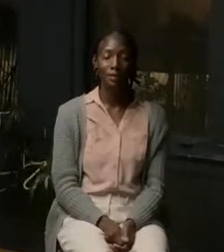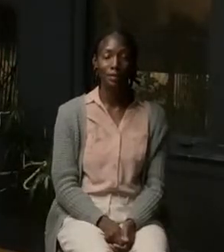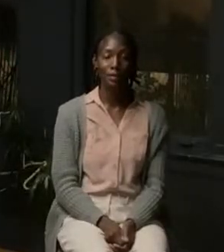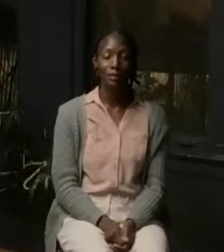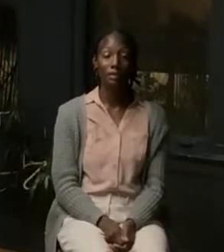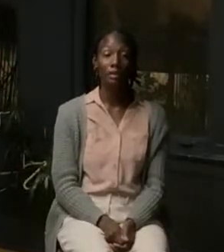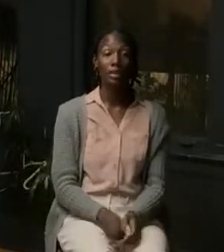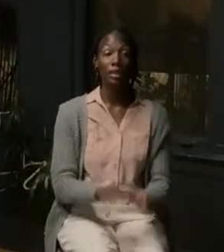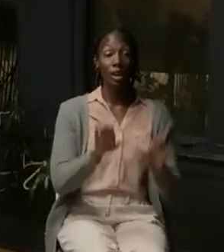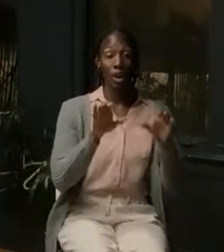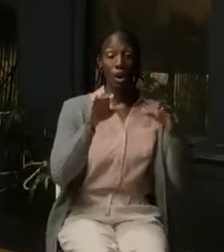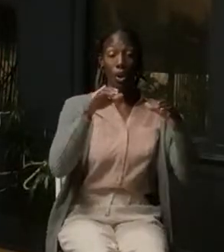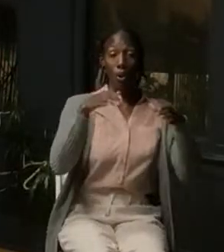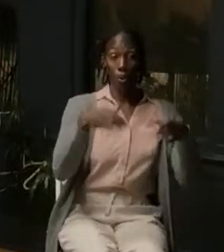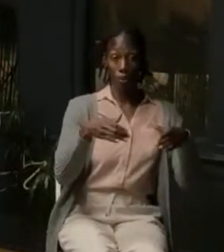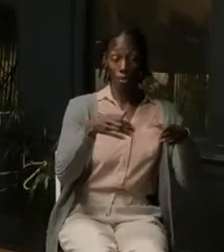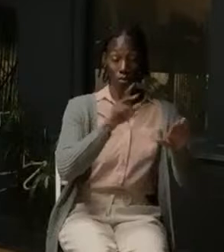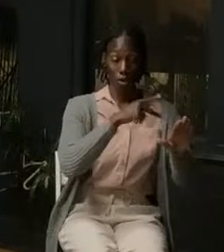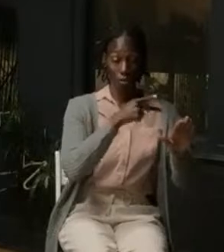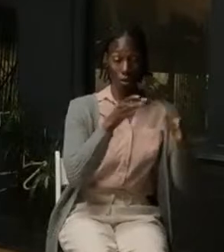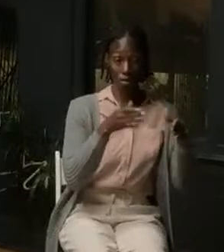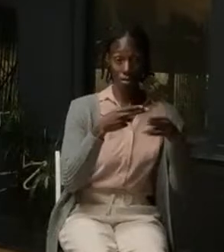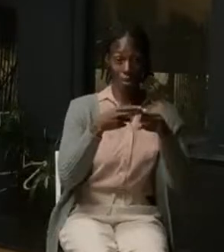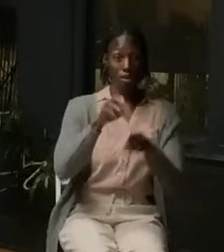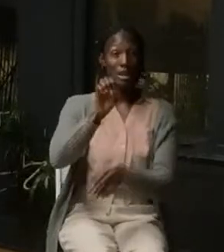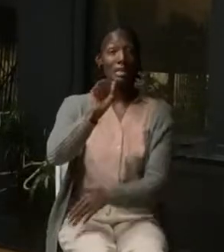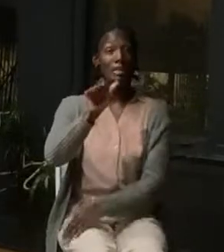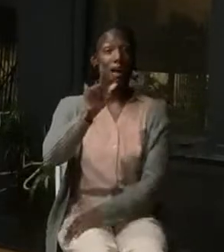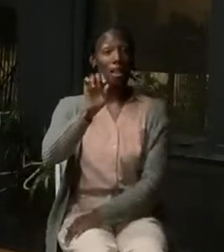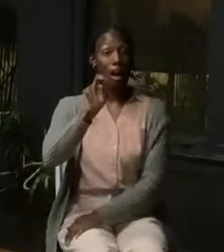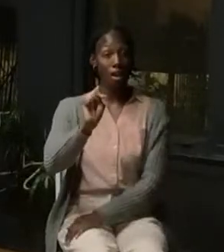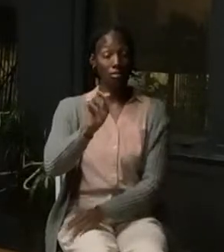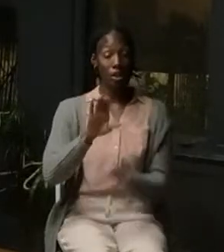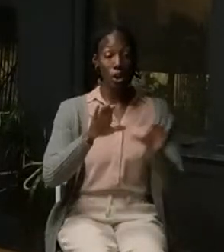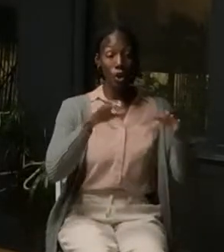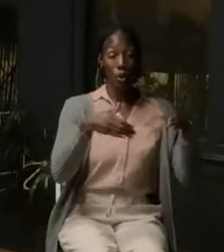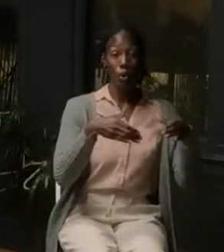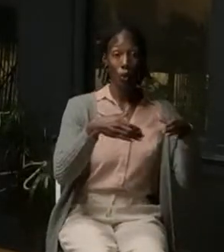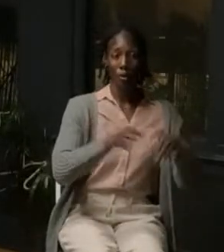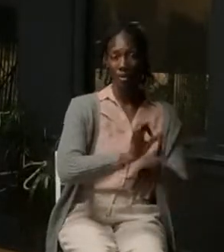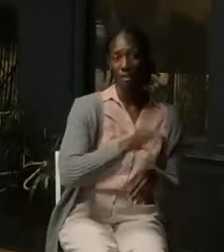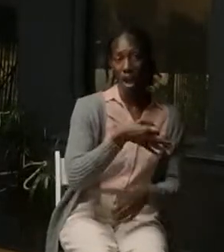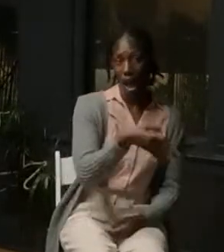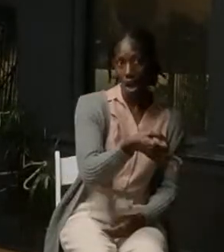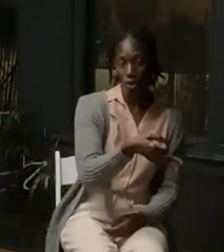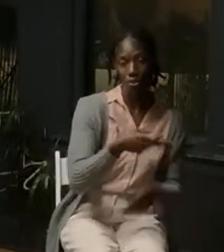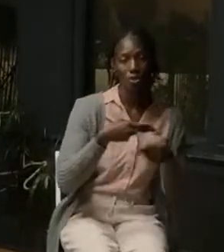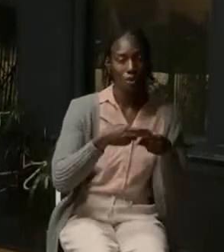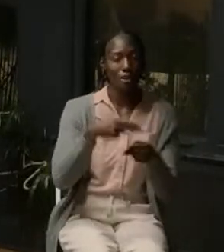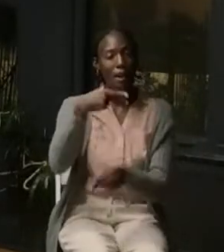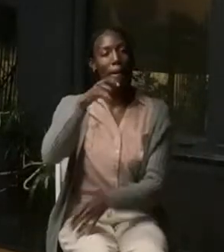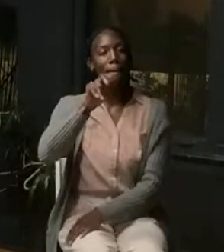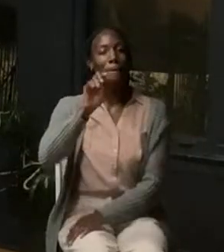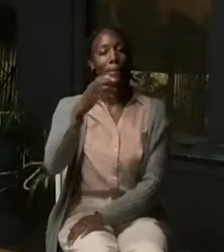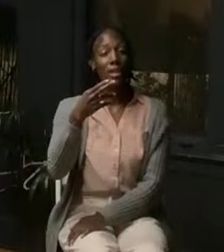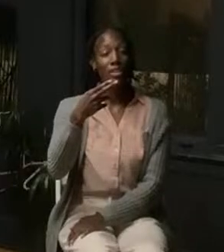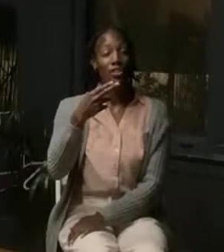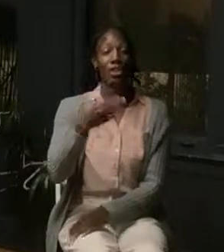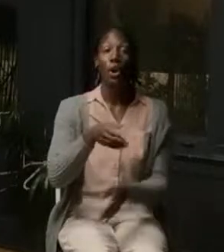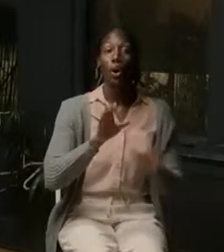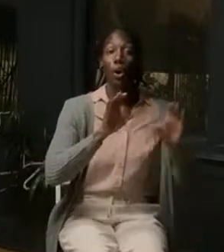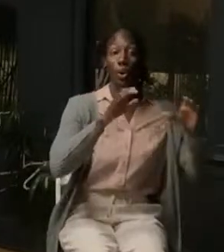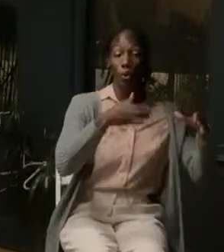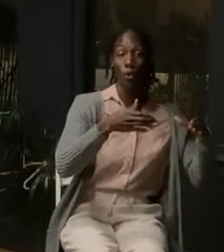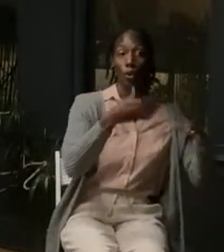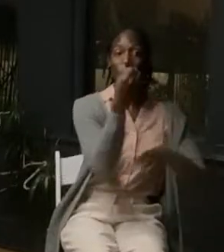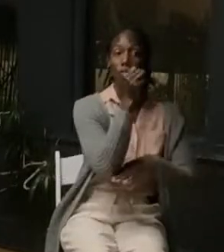A group of poets is a salon. A group of assholes is a pinch. A group of rioters